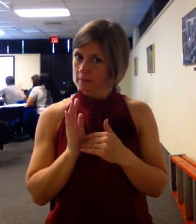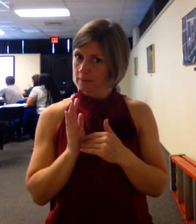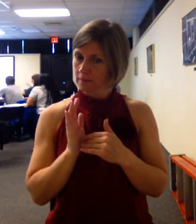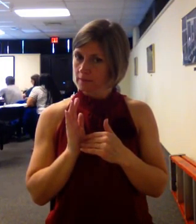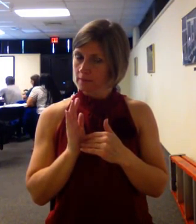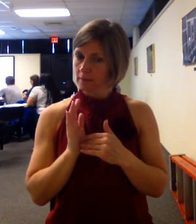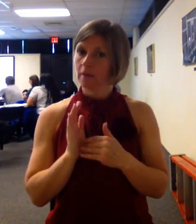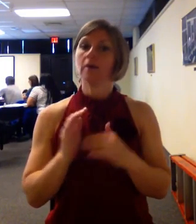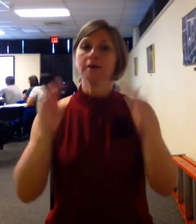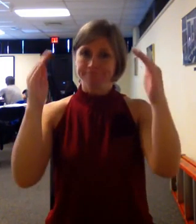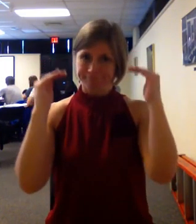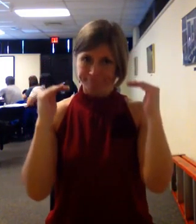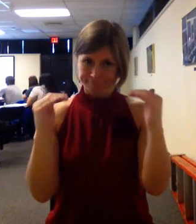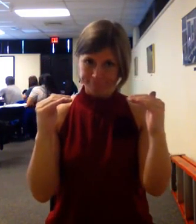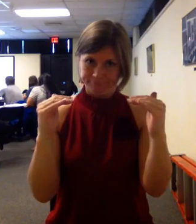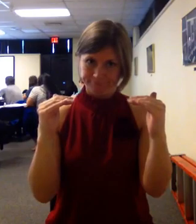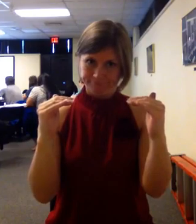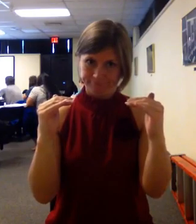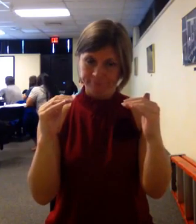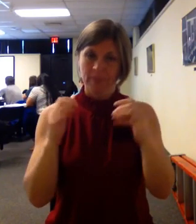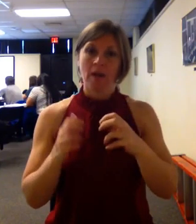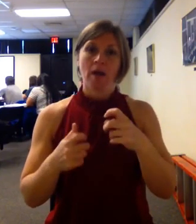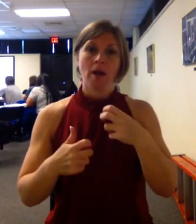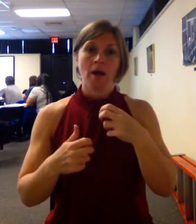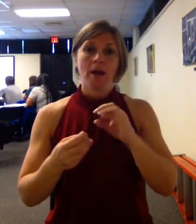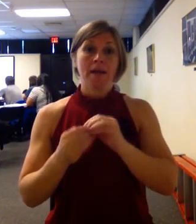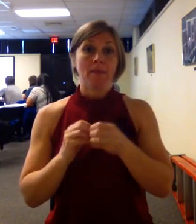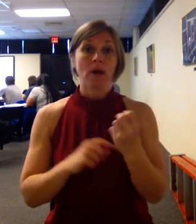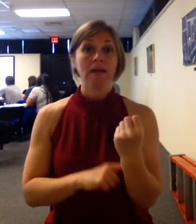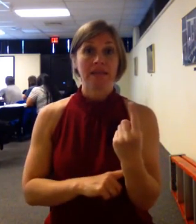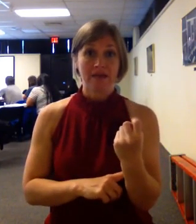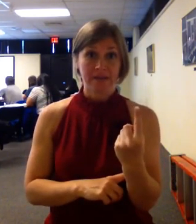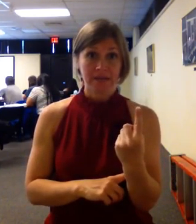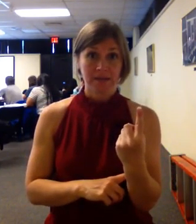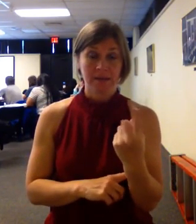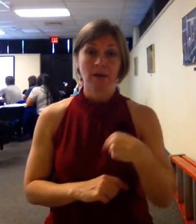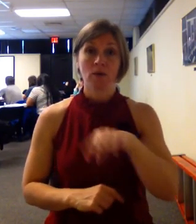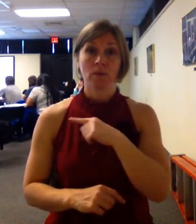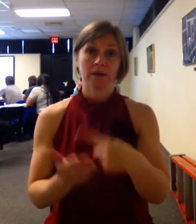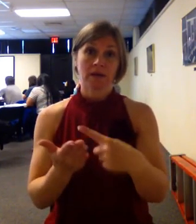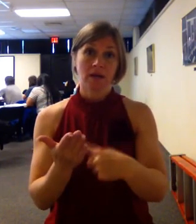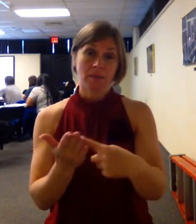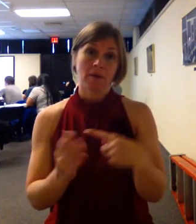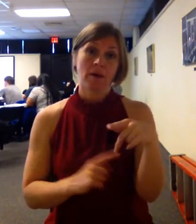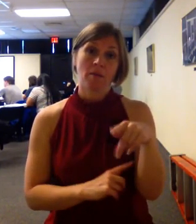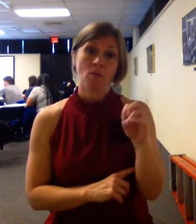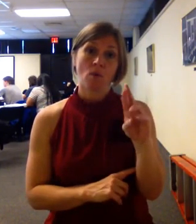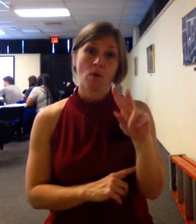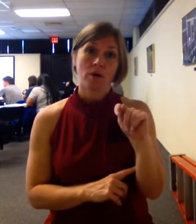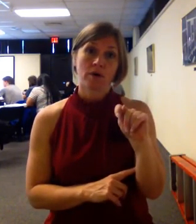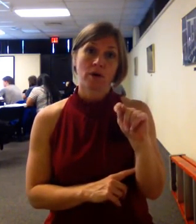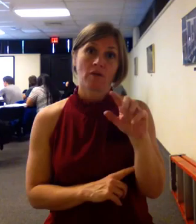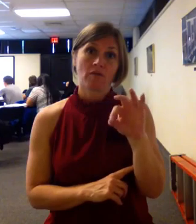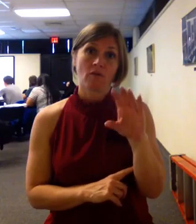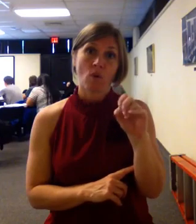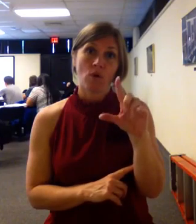Switching gears completely, problem number 11. What we're getting into now is looking at portfolios. Remember, anytime I told